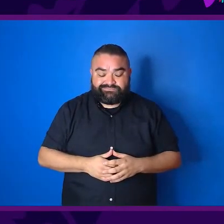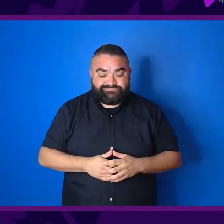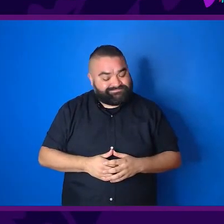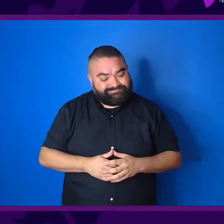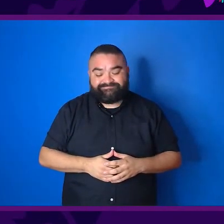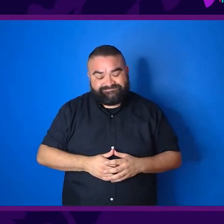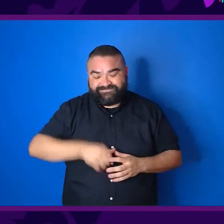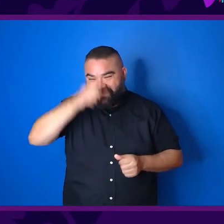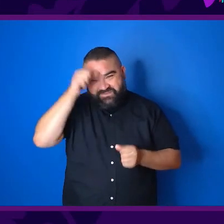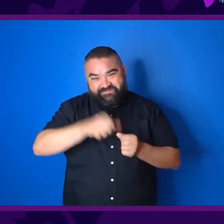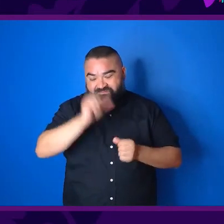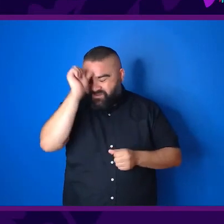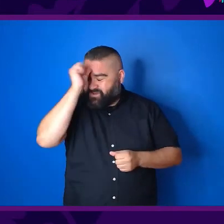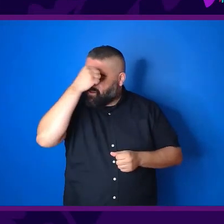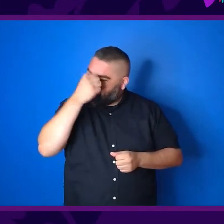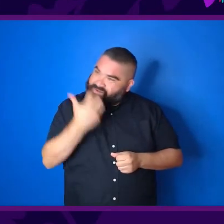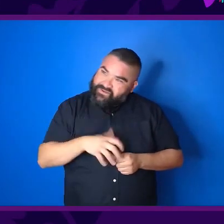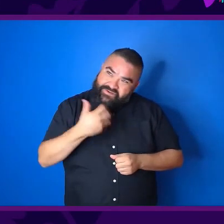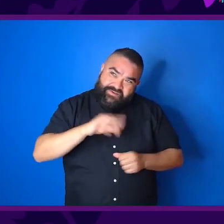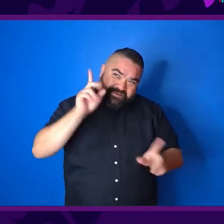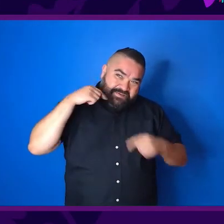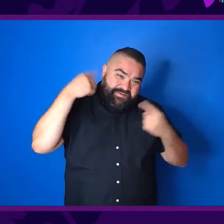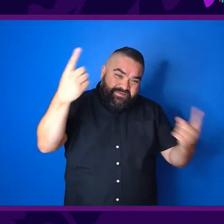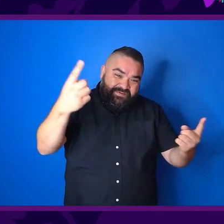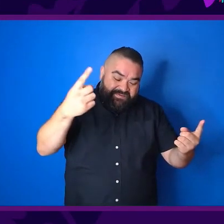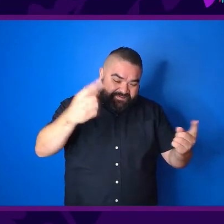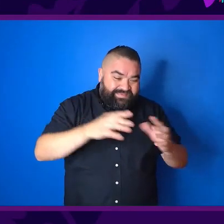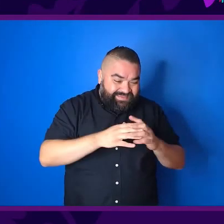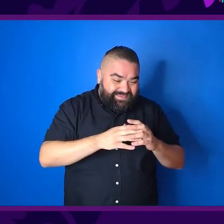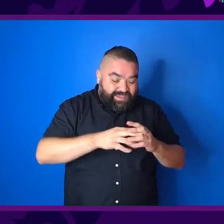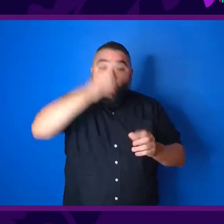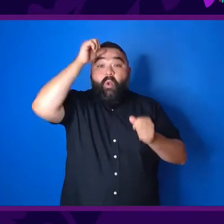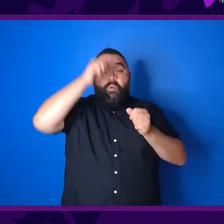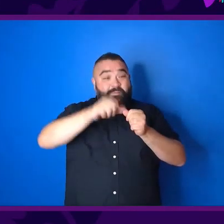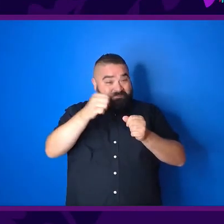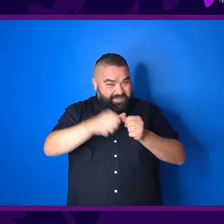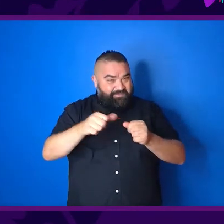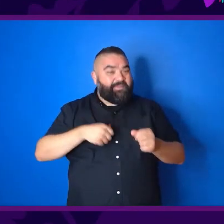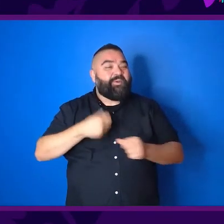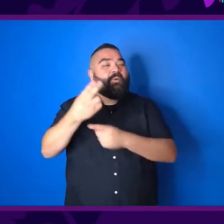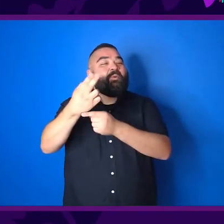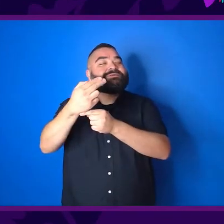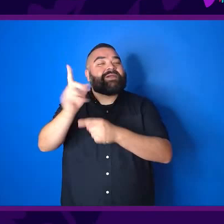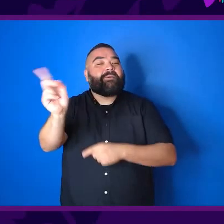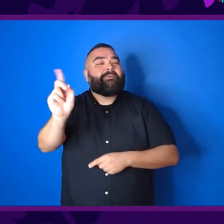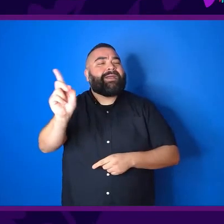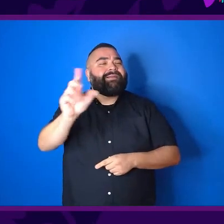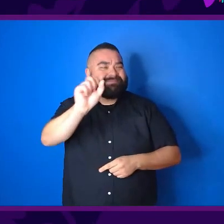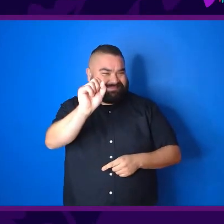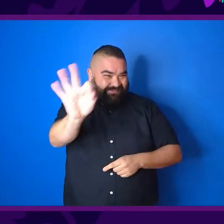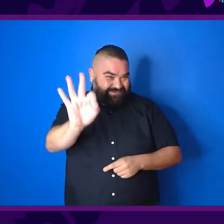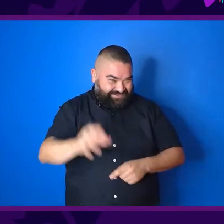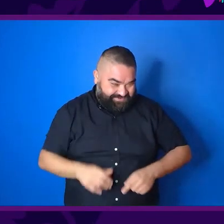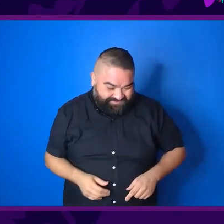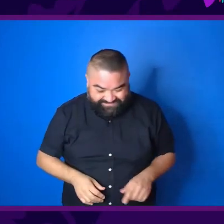I remember we were at an event at a hotel in San Francisco, and